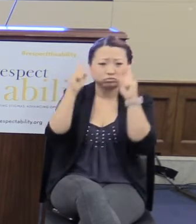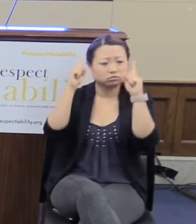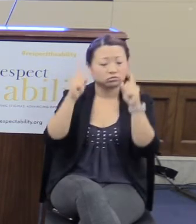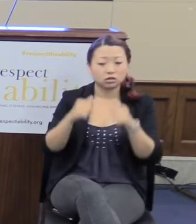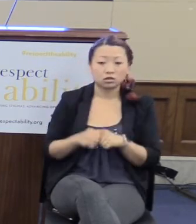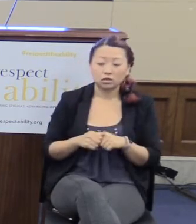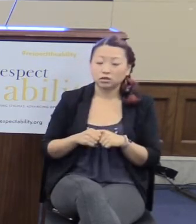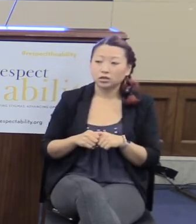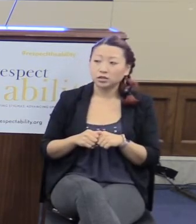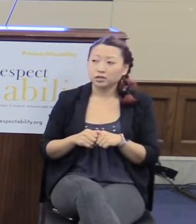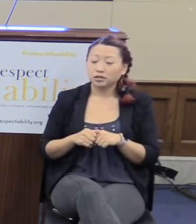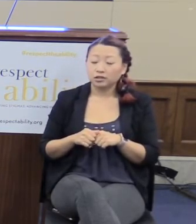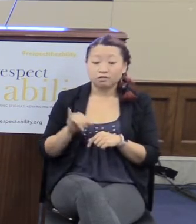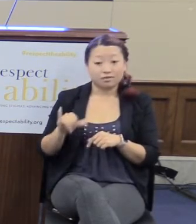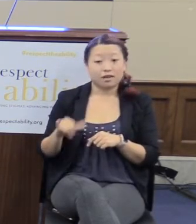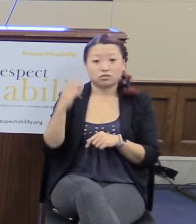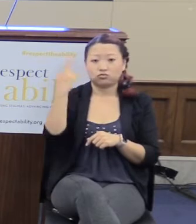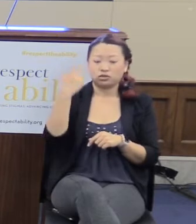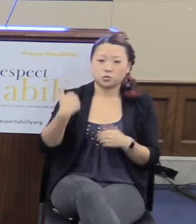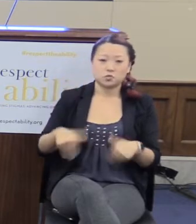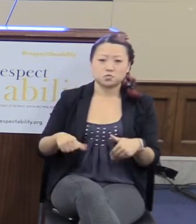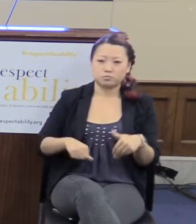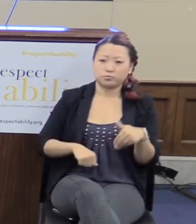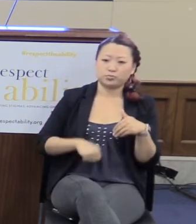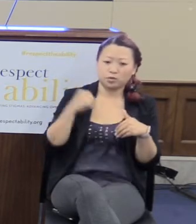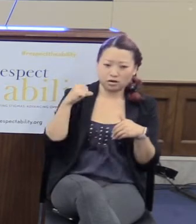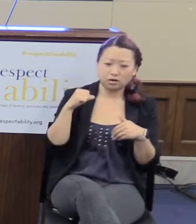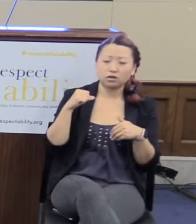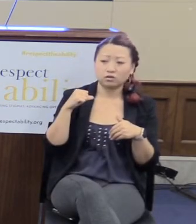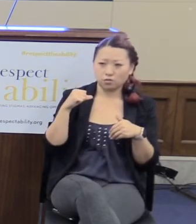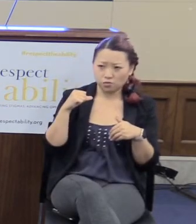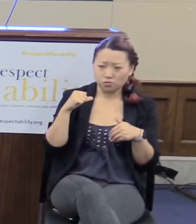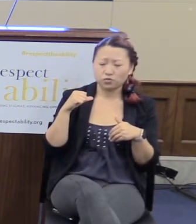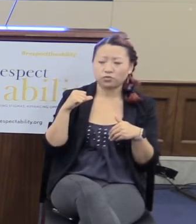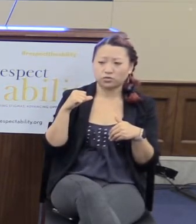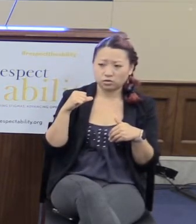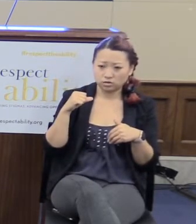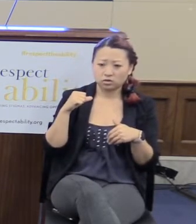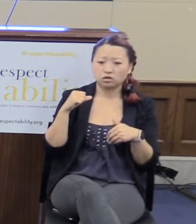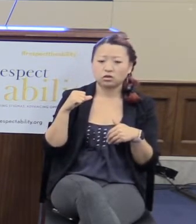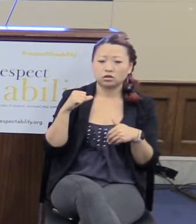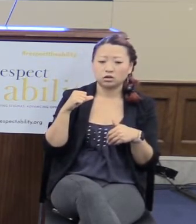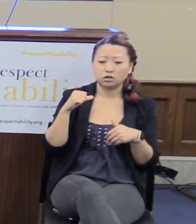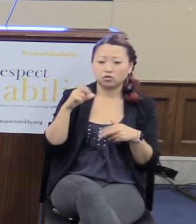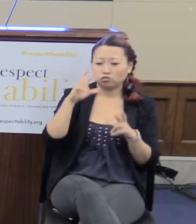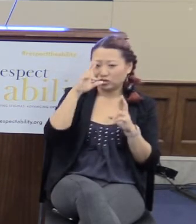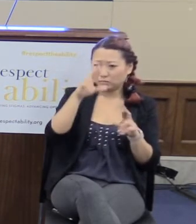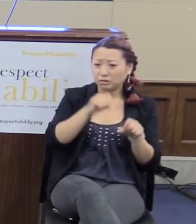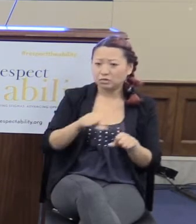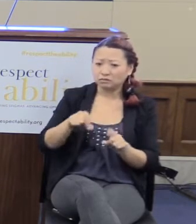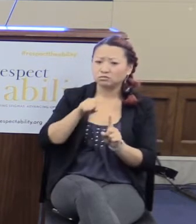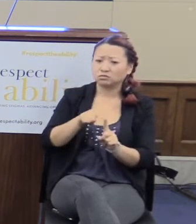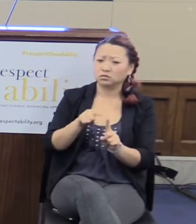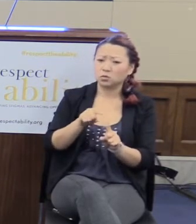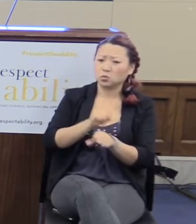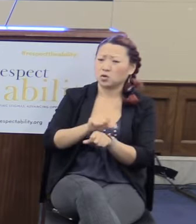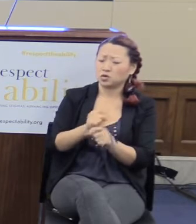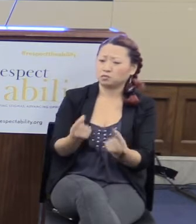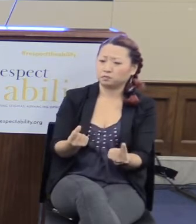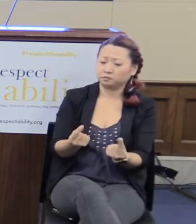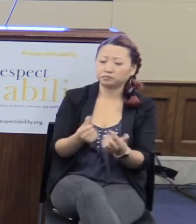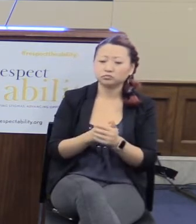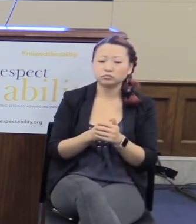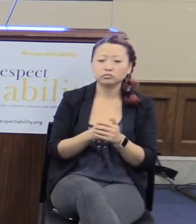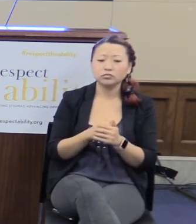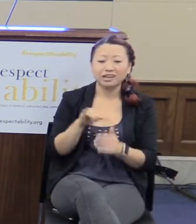I'm extremely proud of the work that Respectability does. That's why,